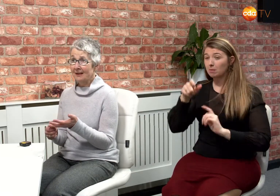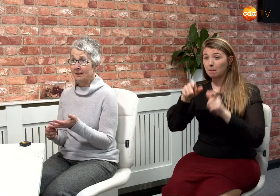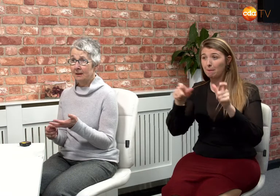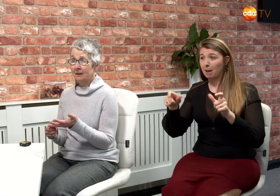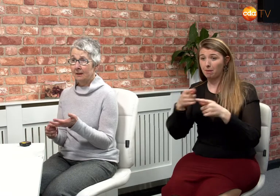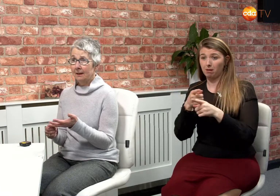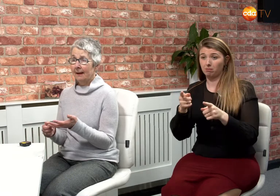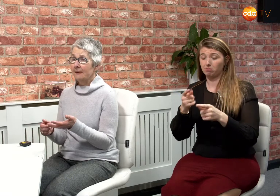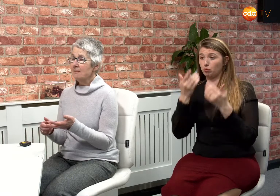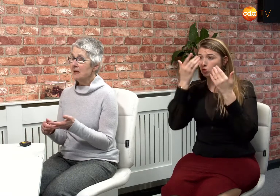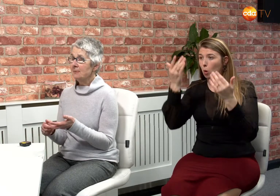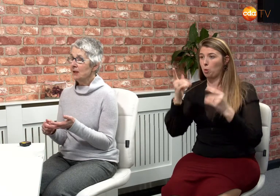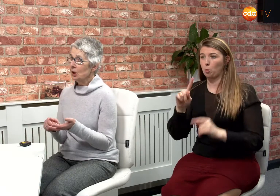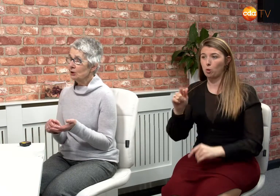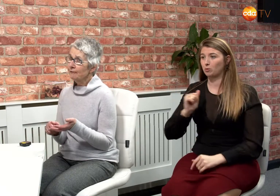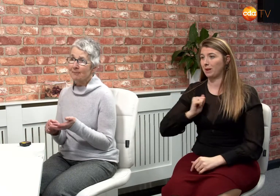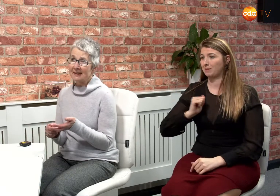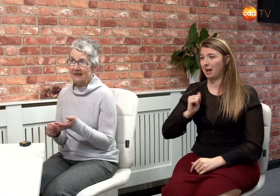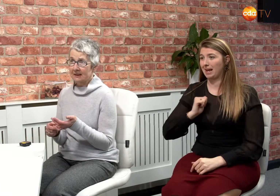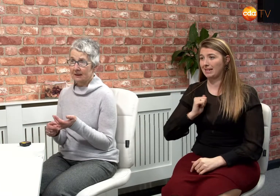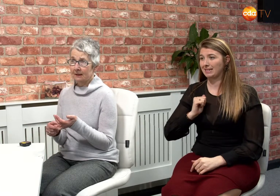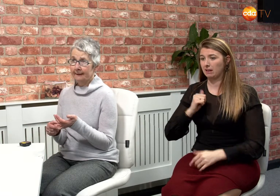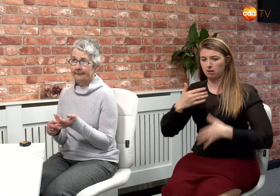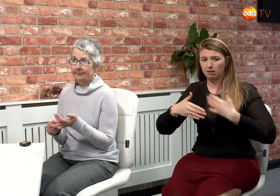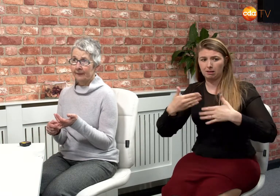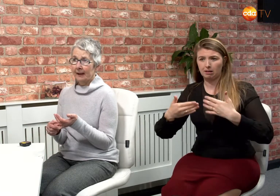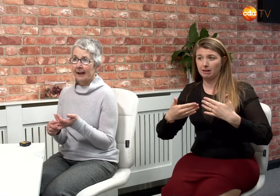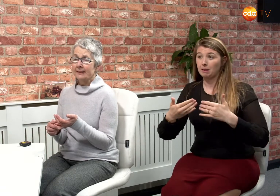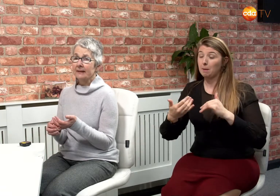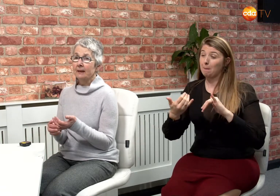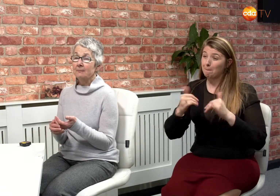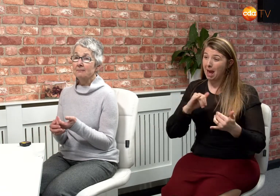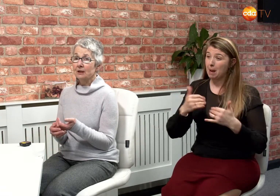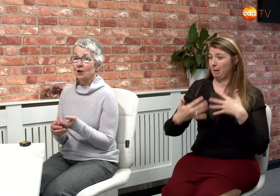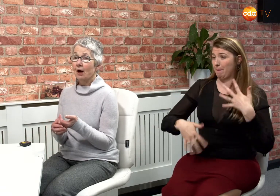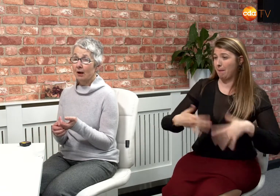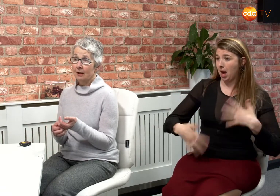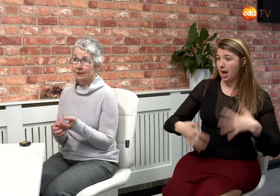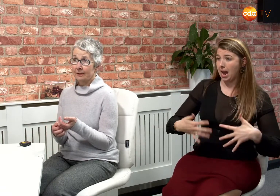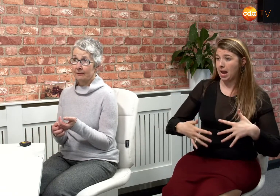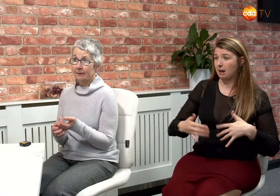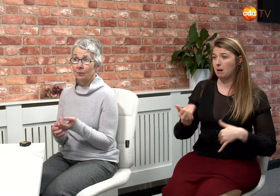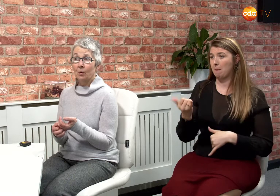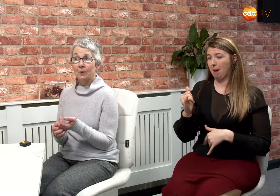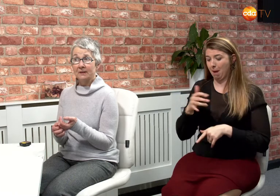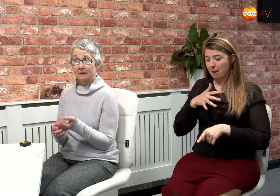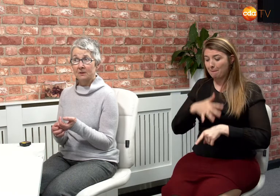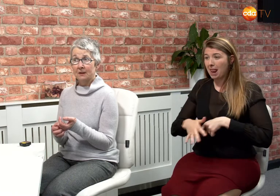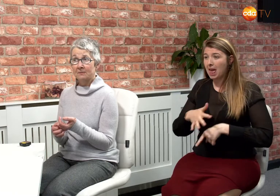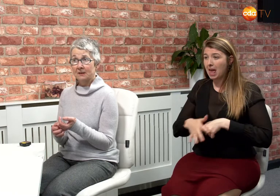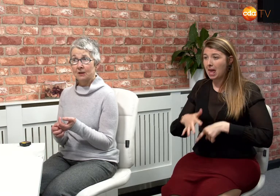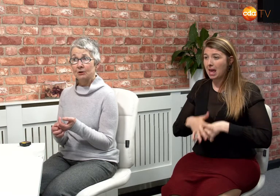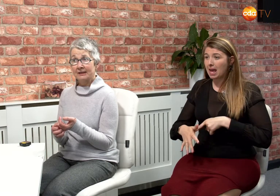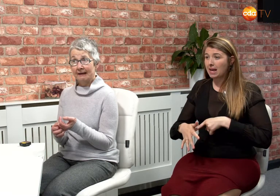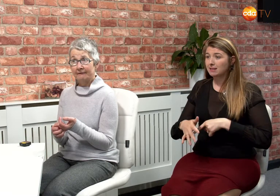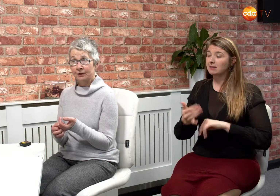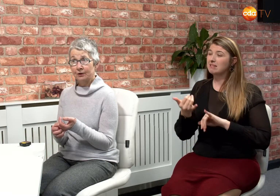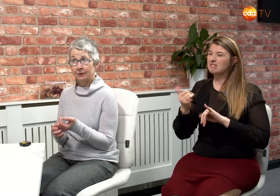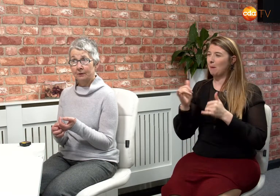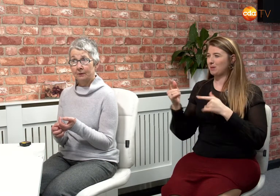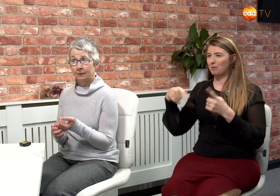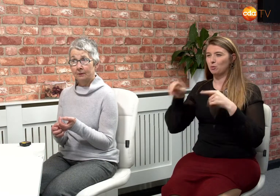of pain, and there may be a lot of bleeding, and it can be much harder than what we sometimes see